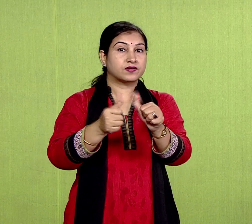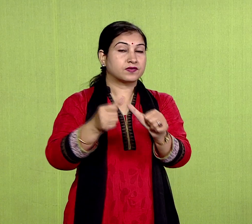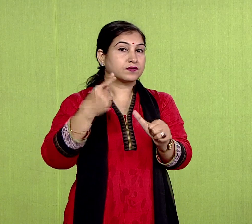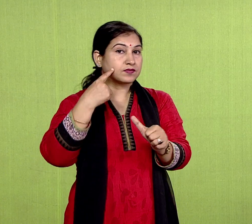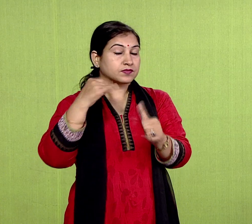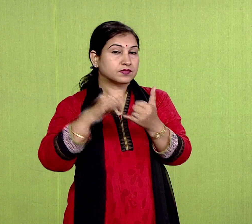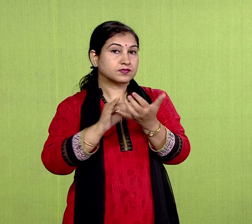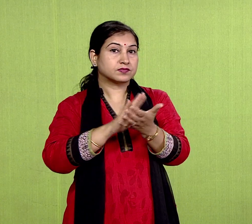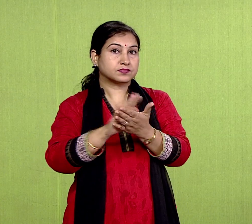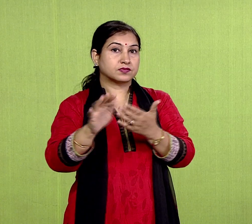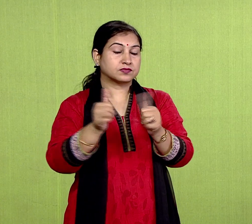in Bihar.